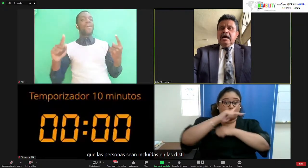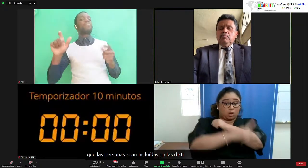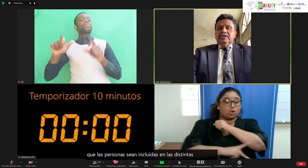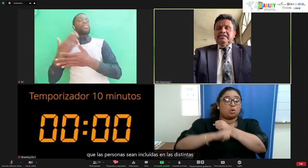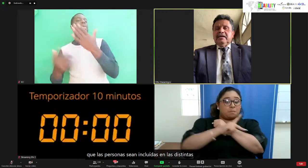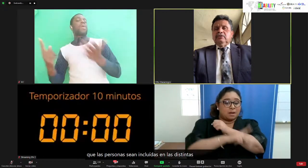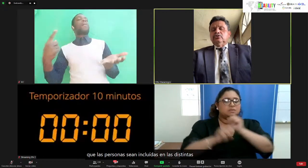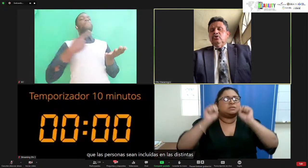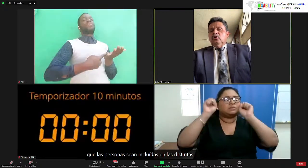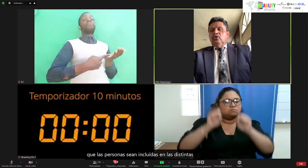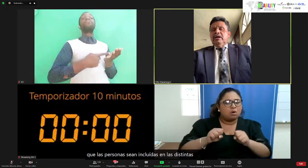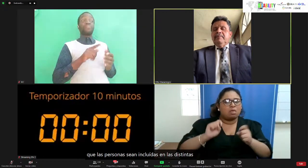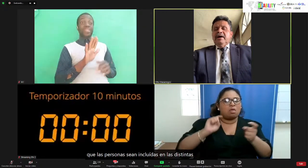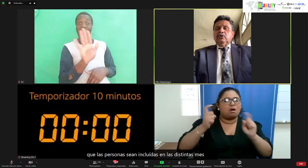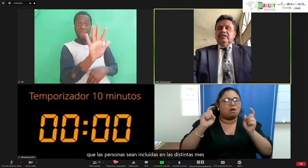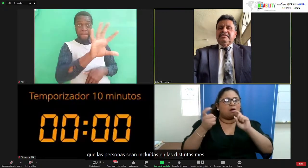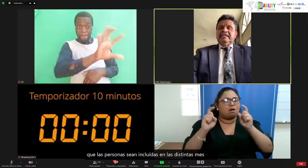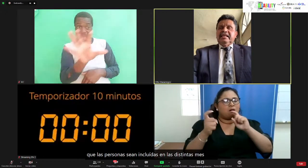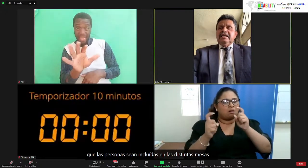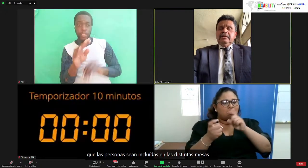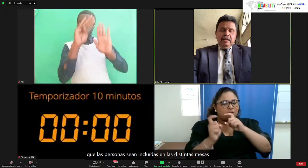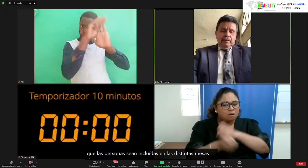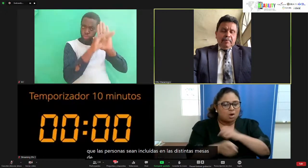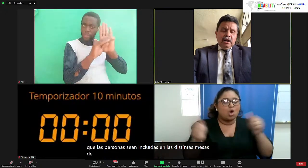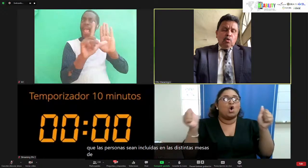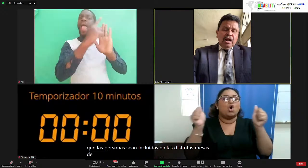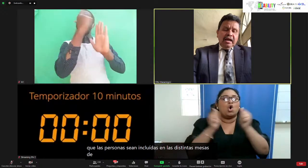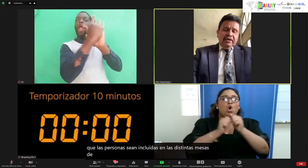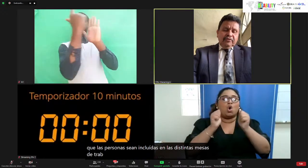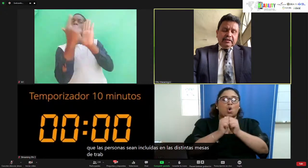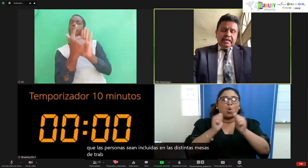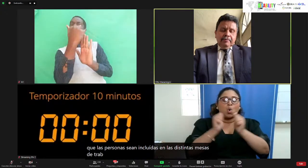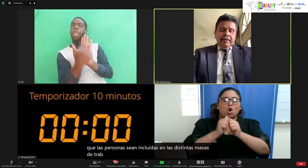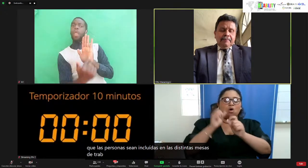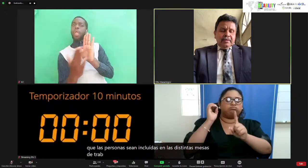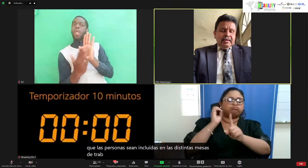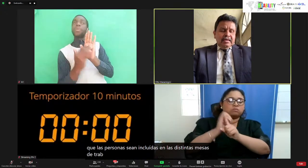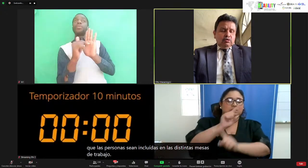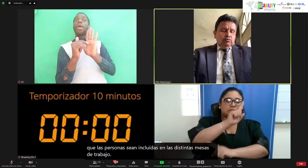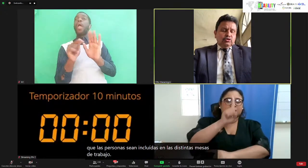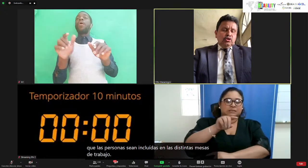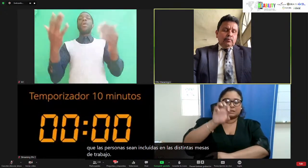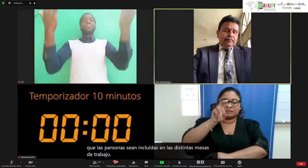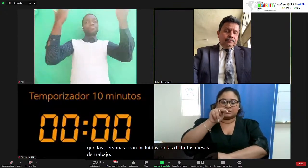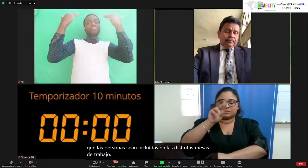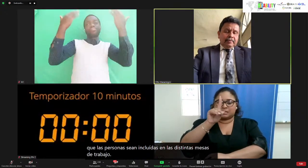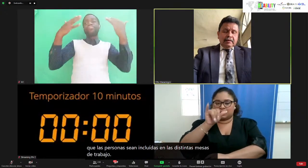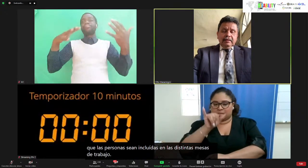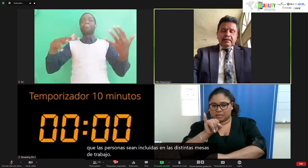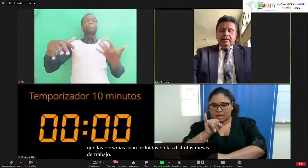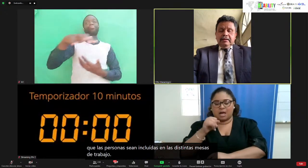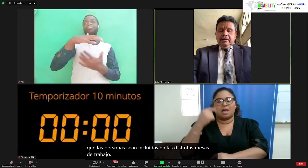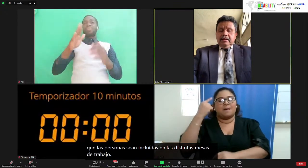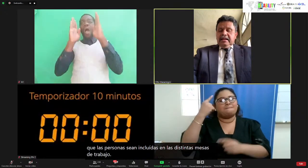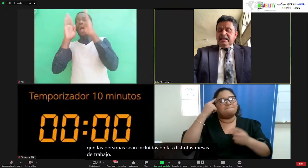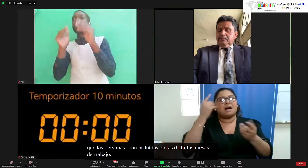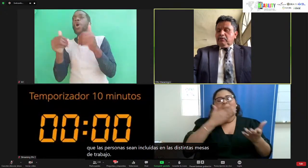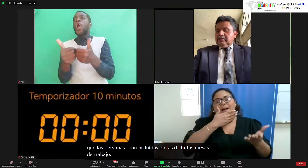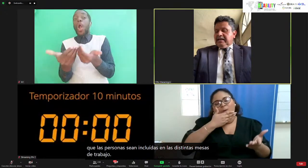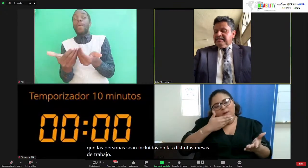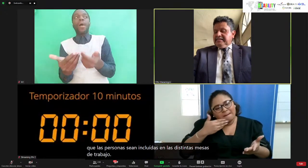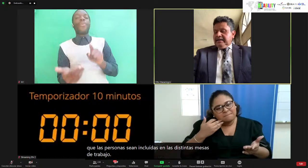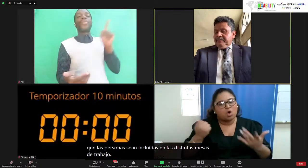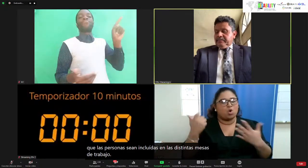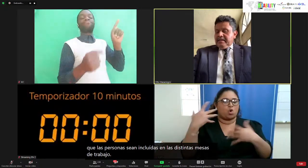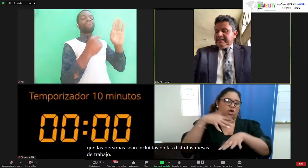and race disaster management if our countries will be harmonized under the sendai framework for effective